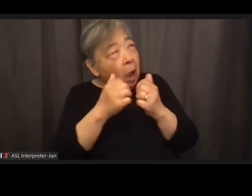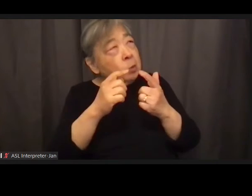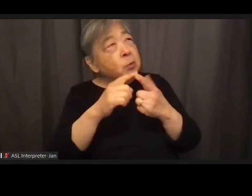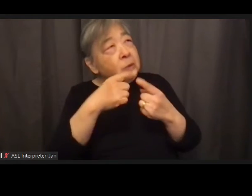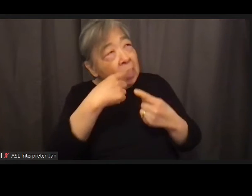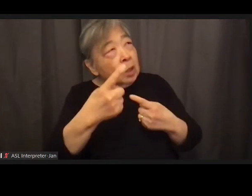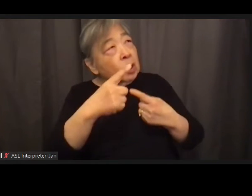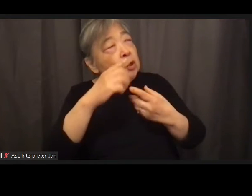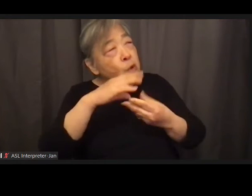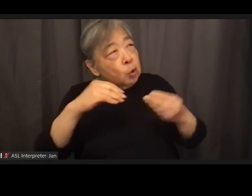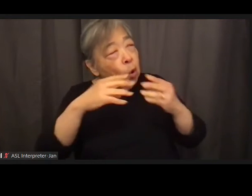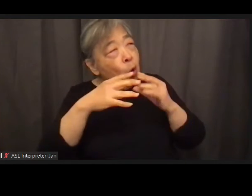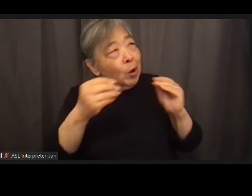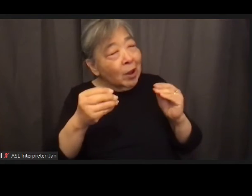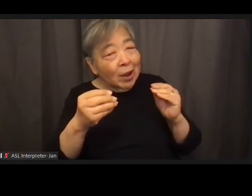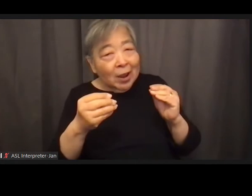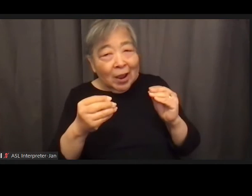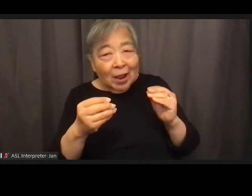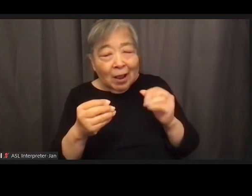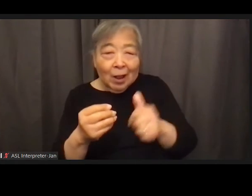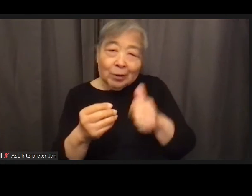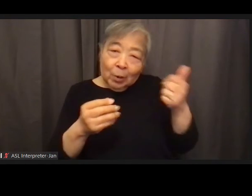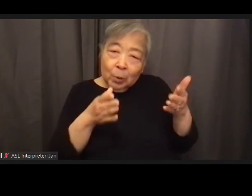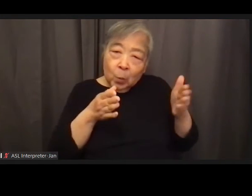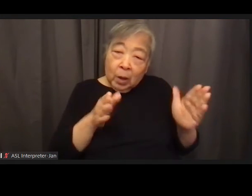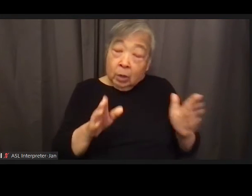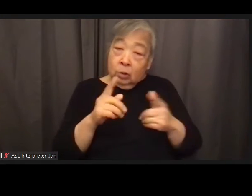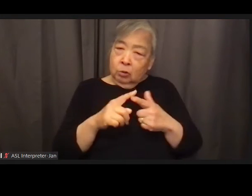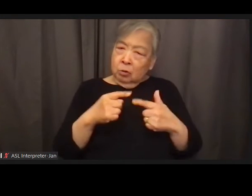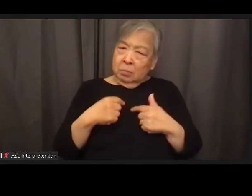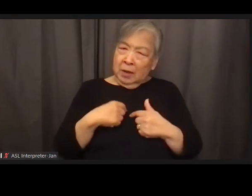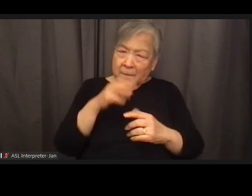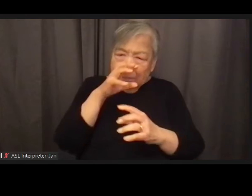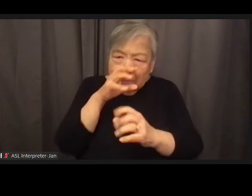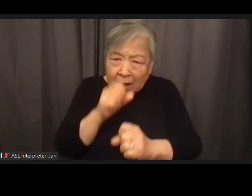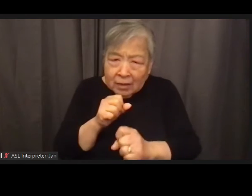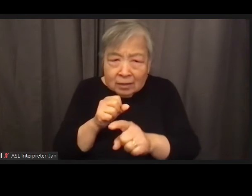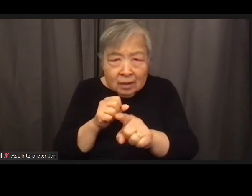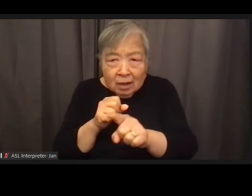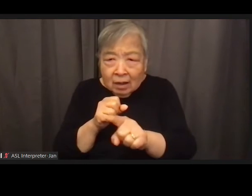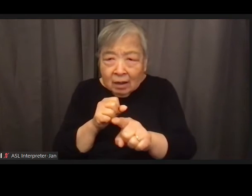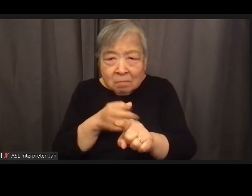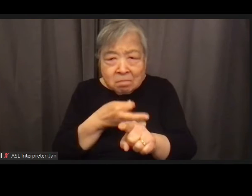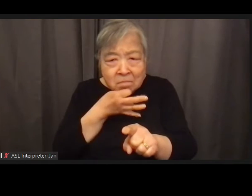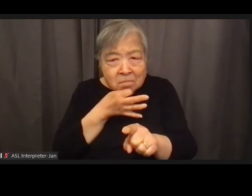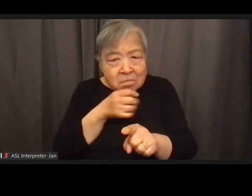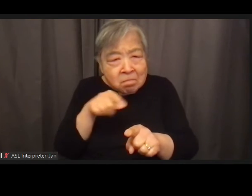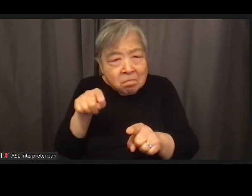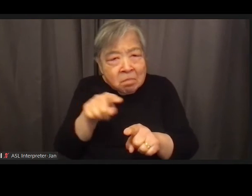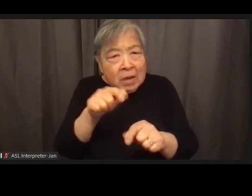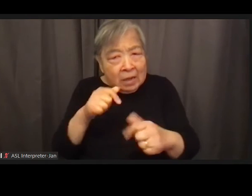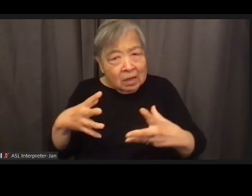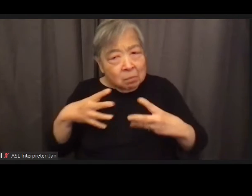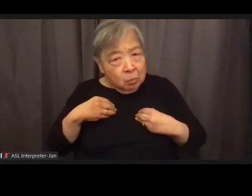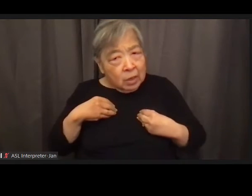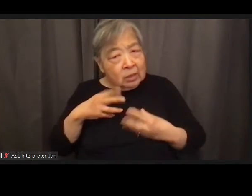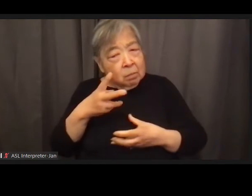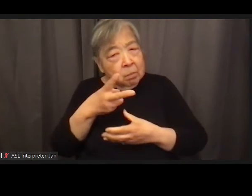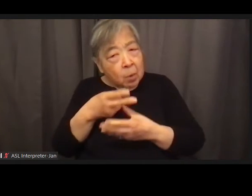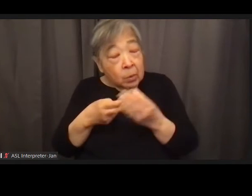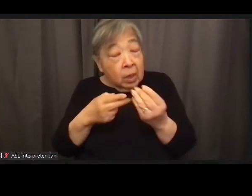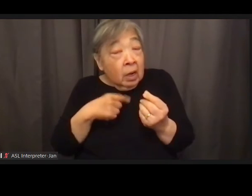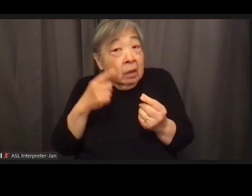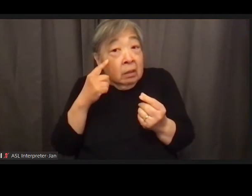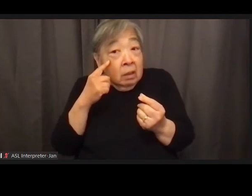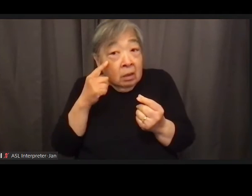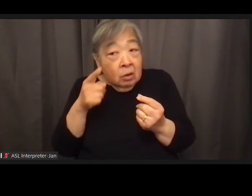medium, which to me is just really fascinating that you can embrace this, and of course, I think you